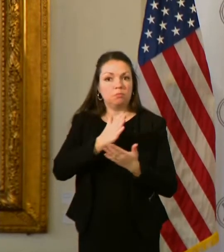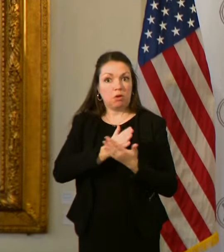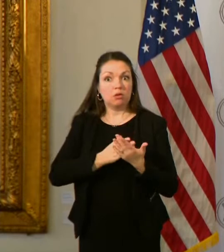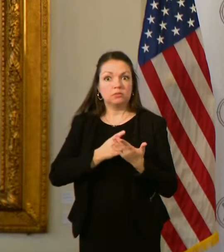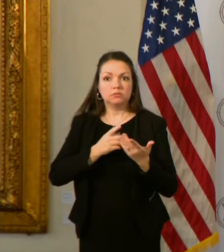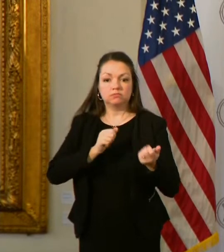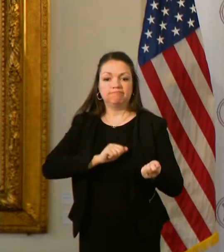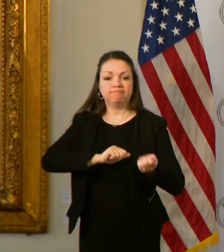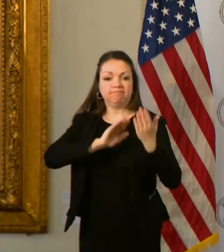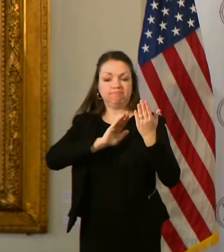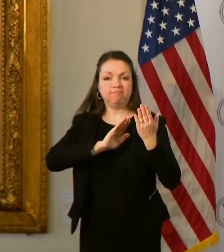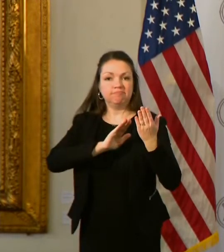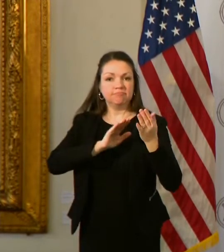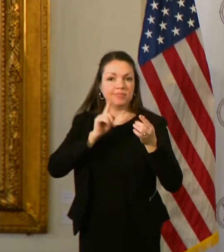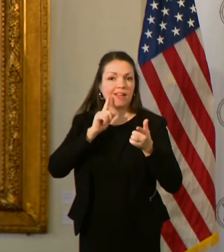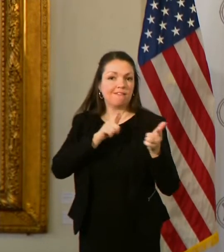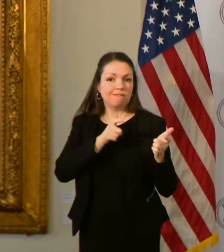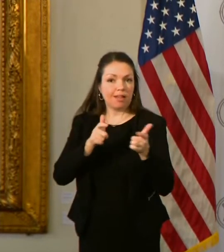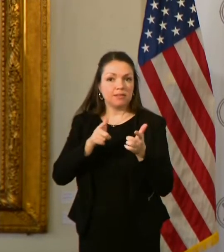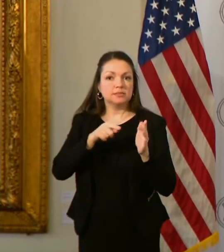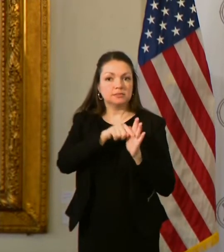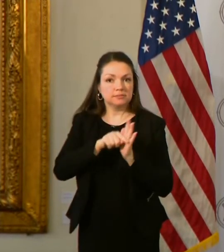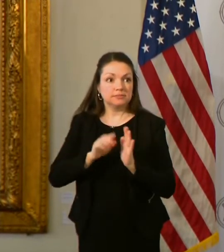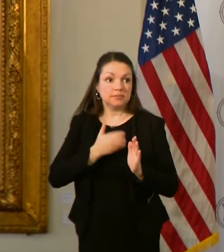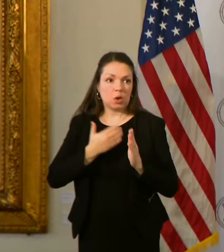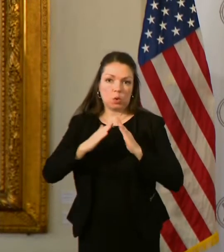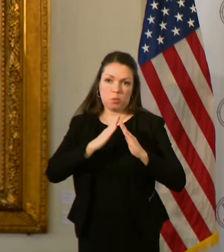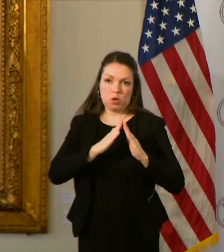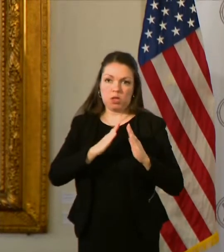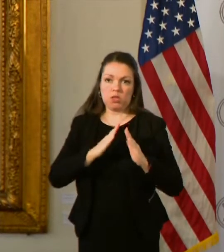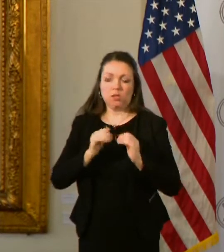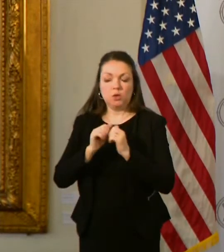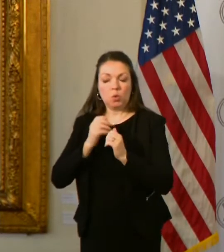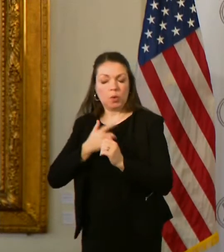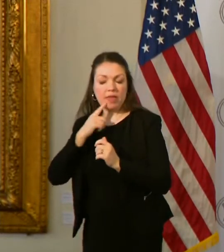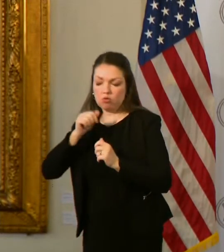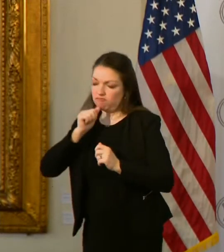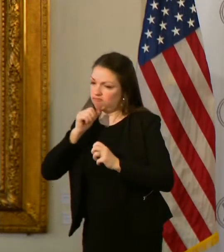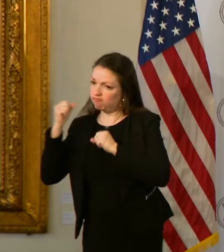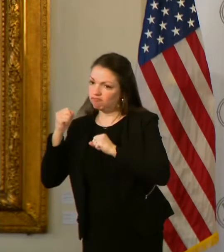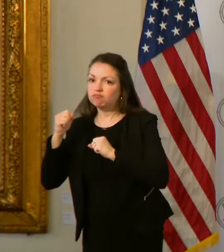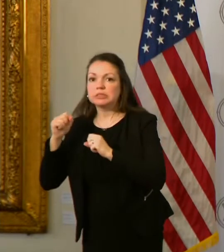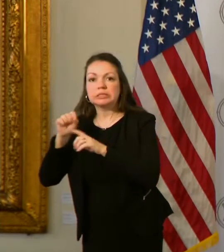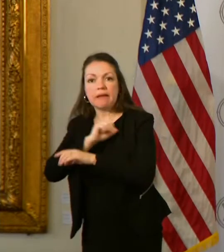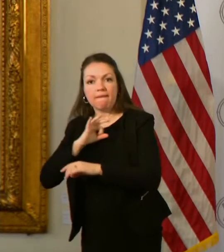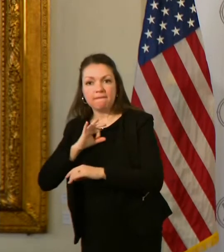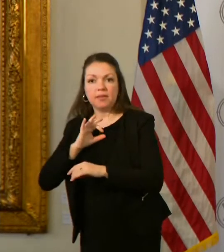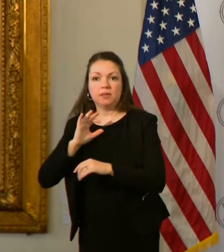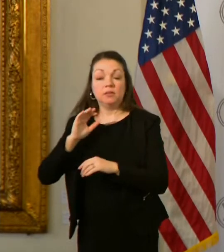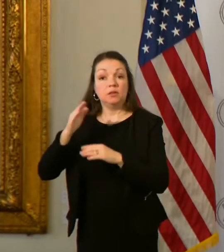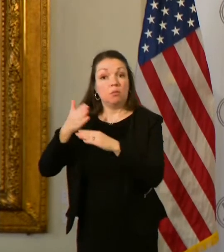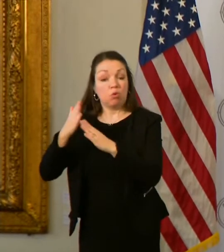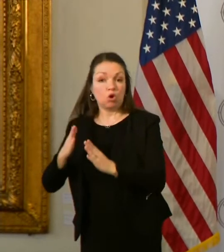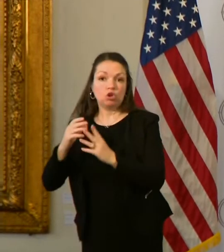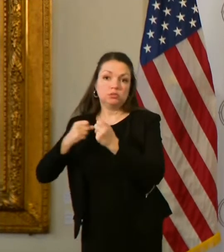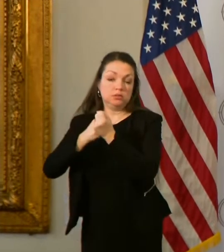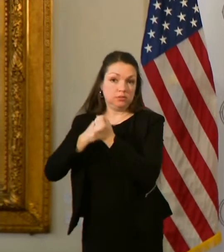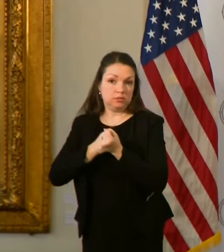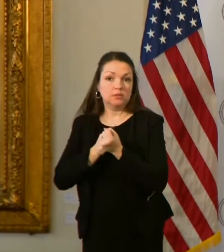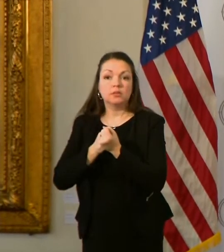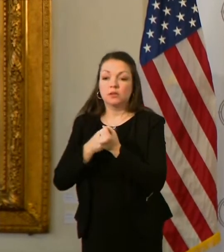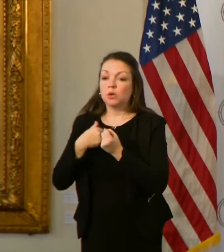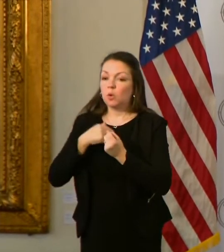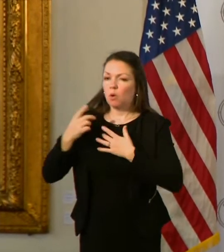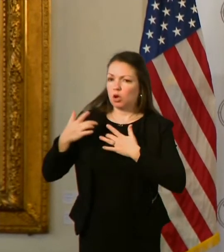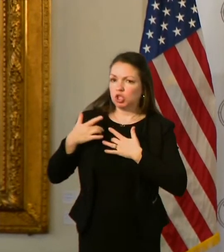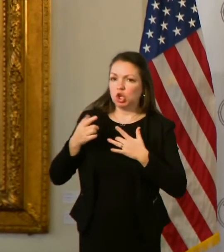community. As a result of our resilient staff and with the support of our partners, we were concerned that this shutdown